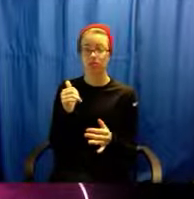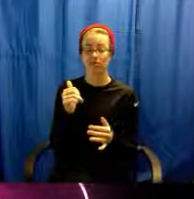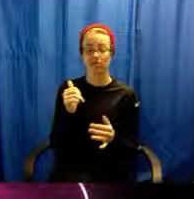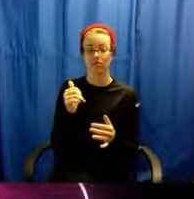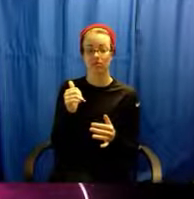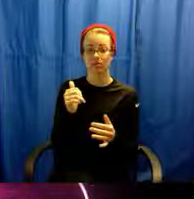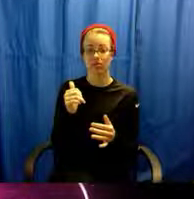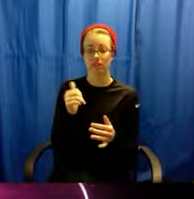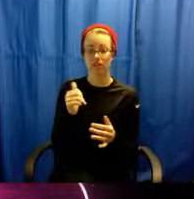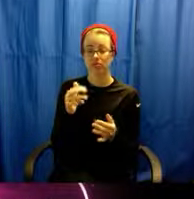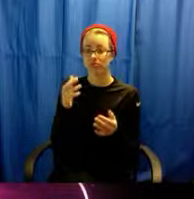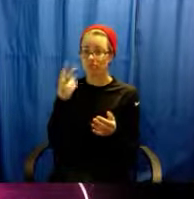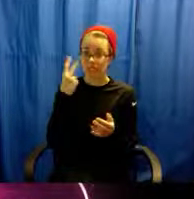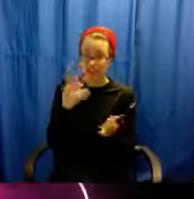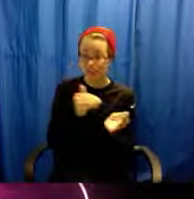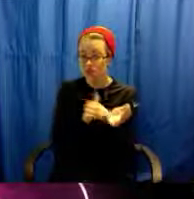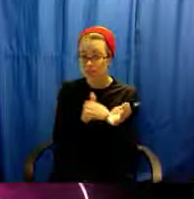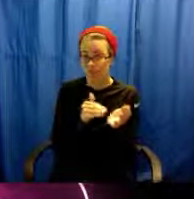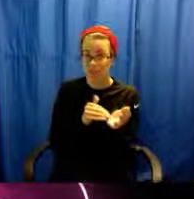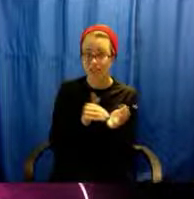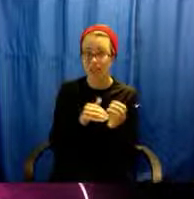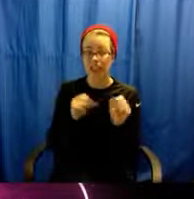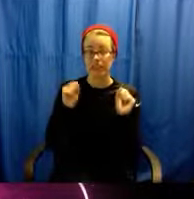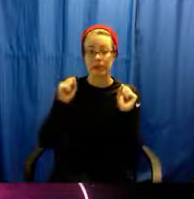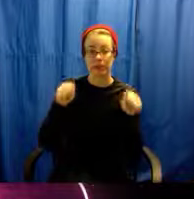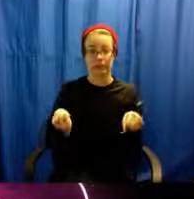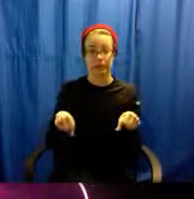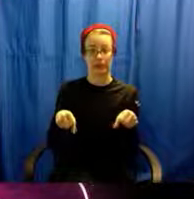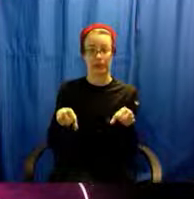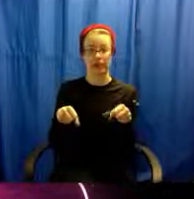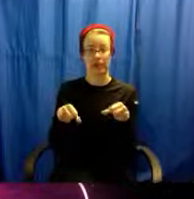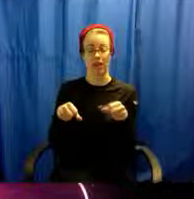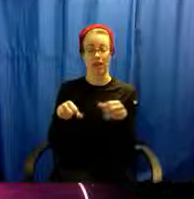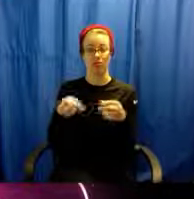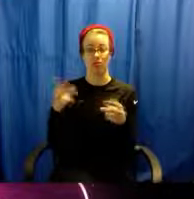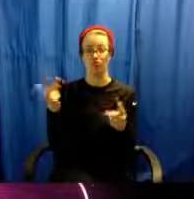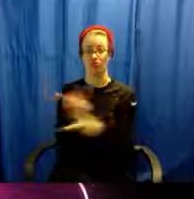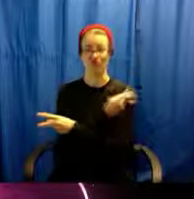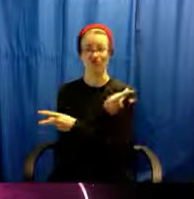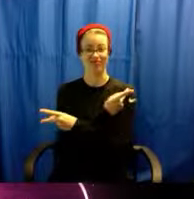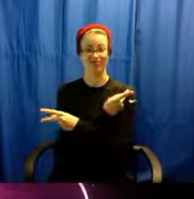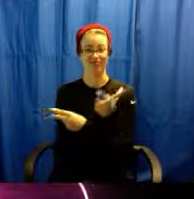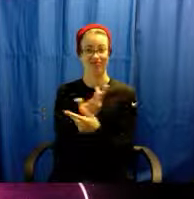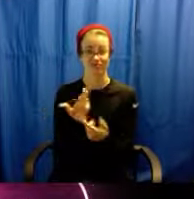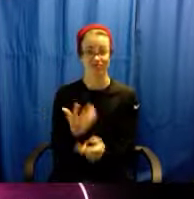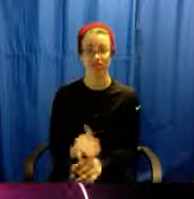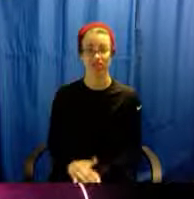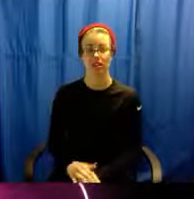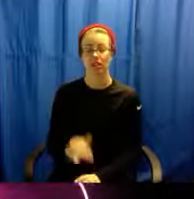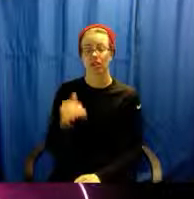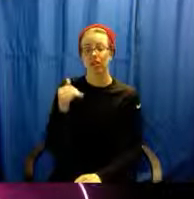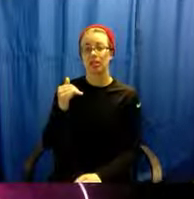person. Diet control, moderate exercise, and avoiding stress, smoking, and